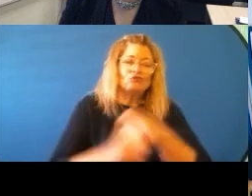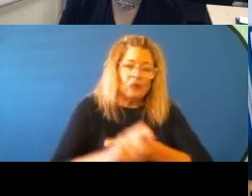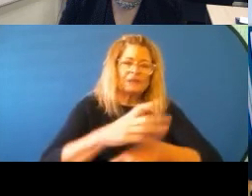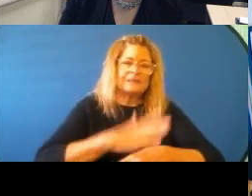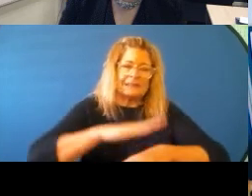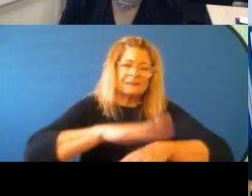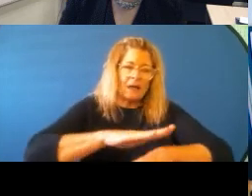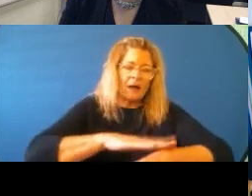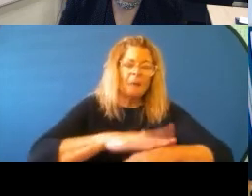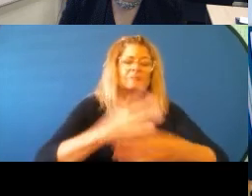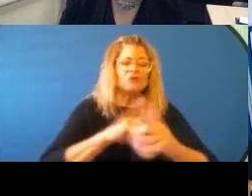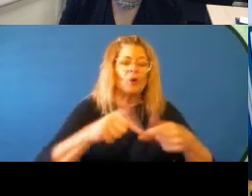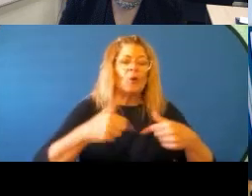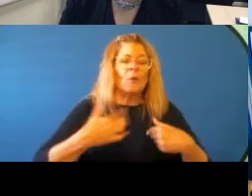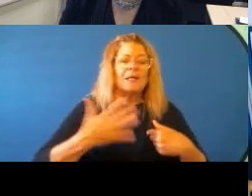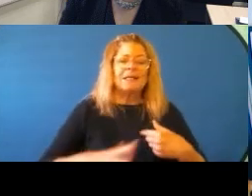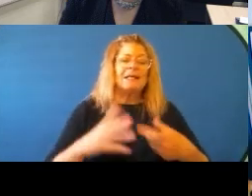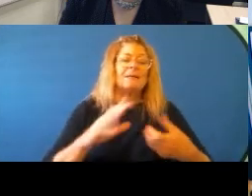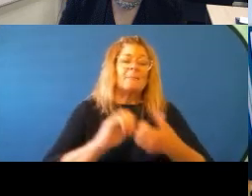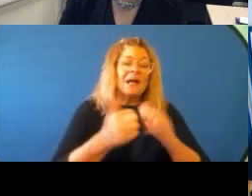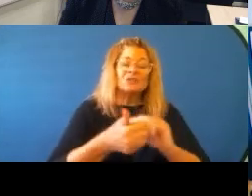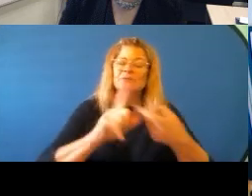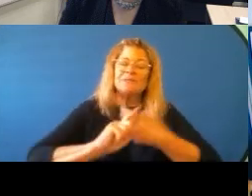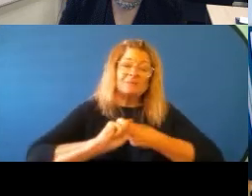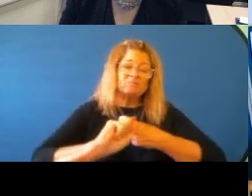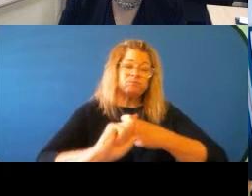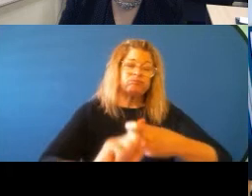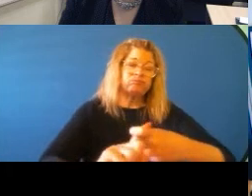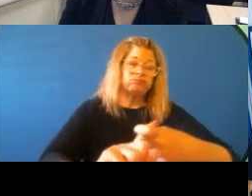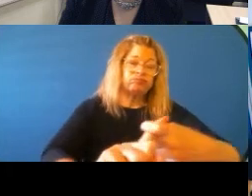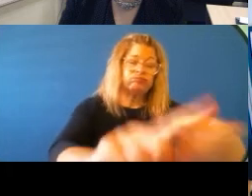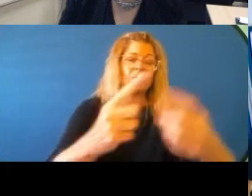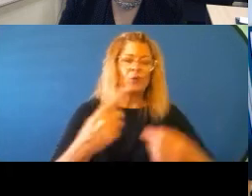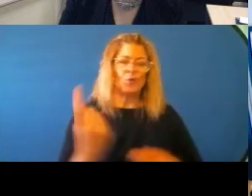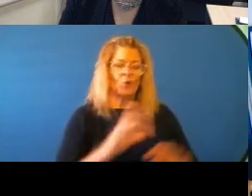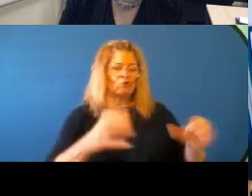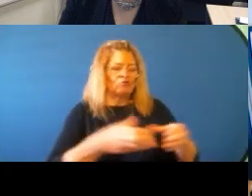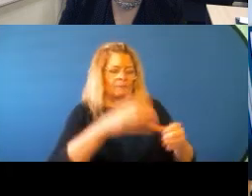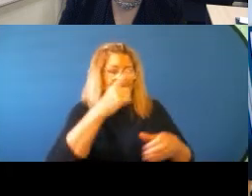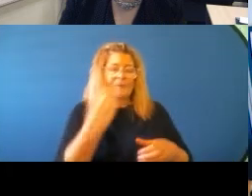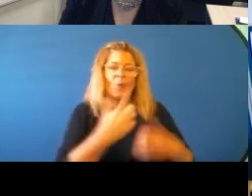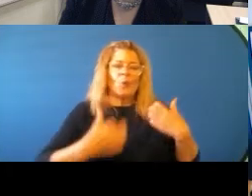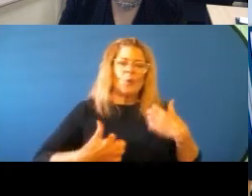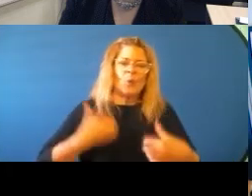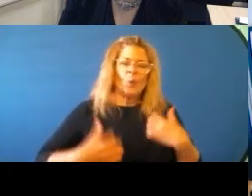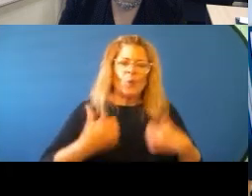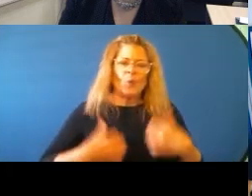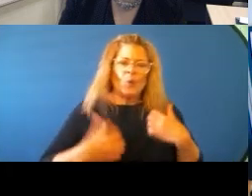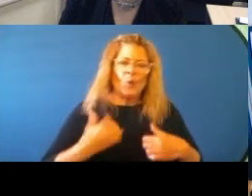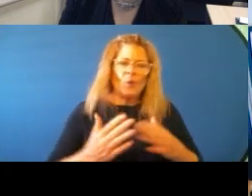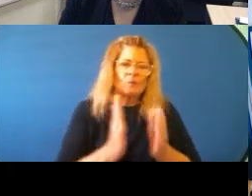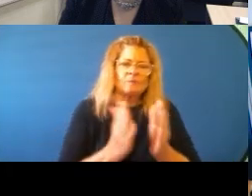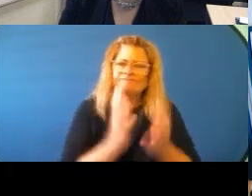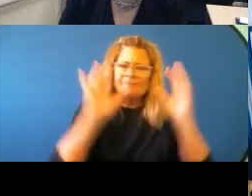long-lasting partnerships that are interested and excited, or partners that are genuinely interested